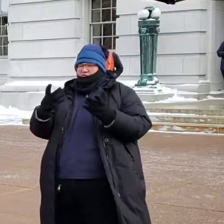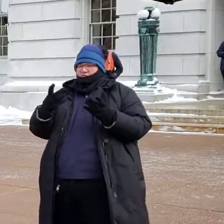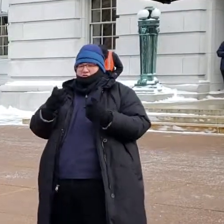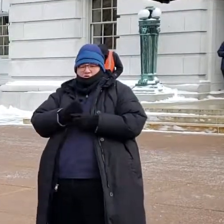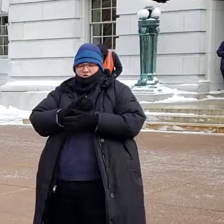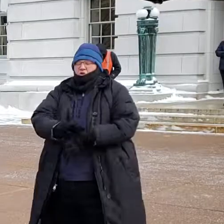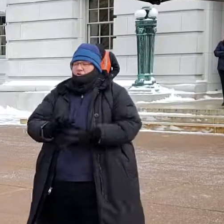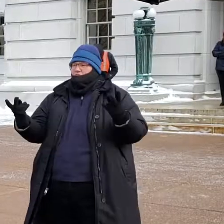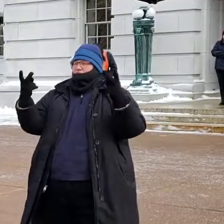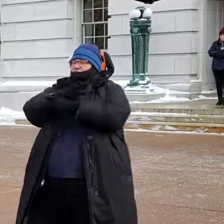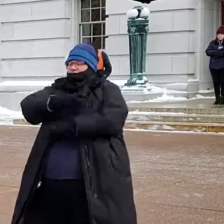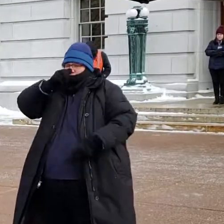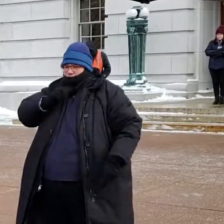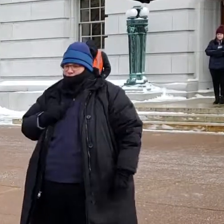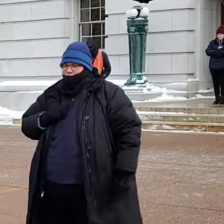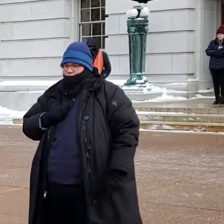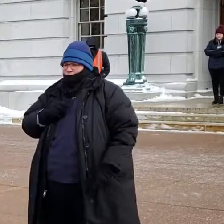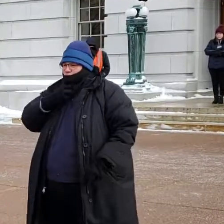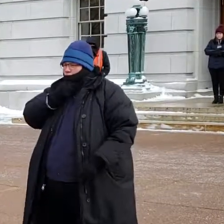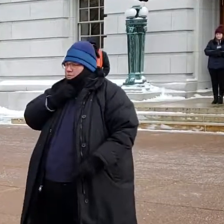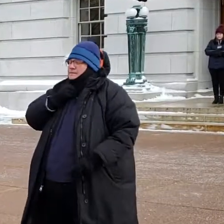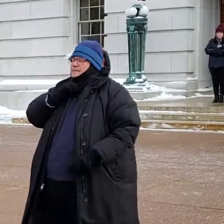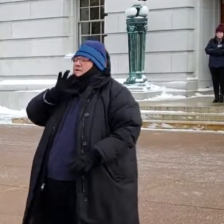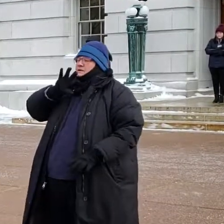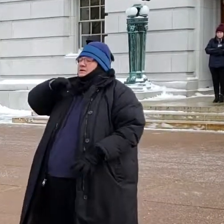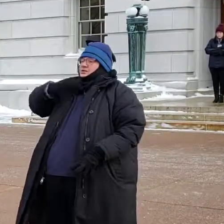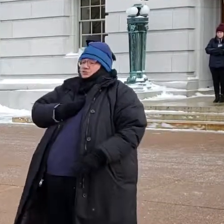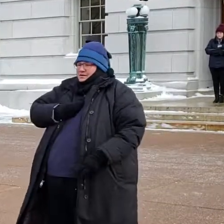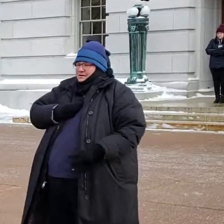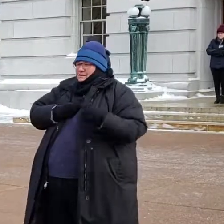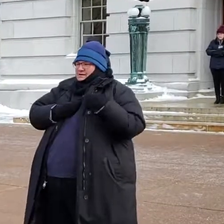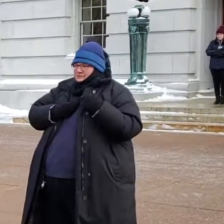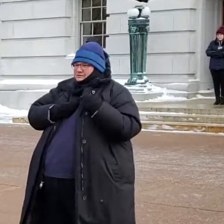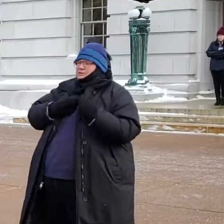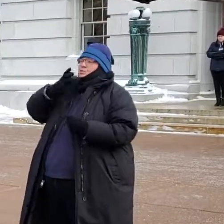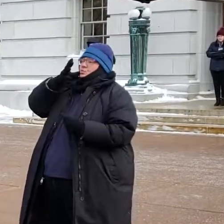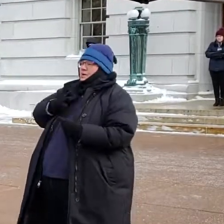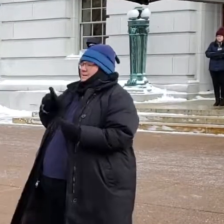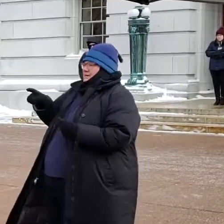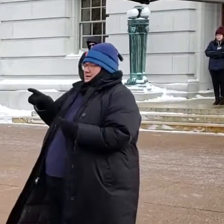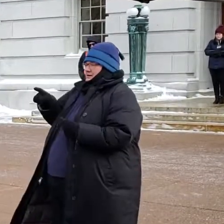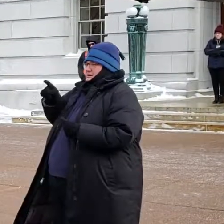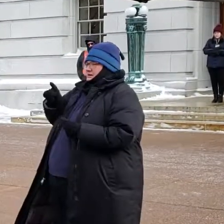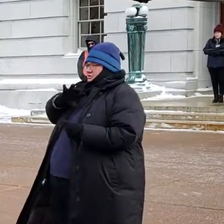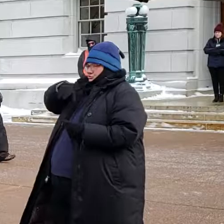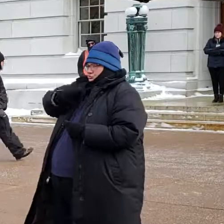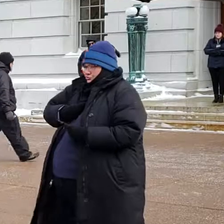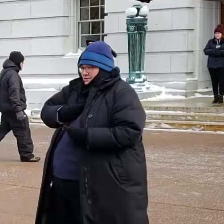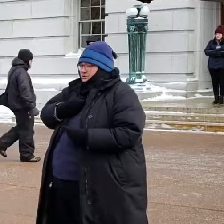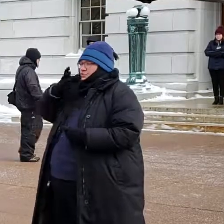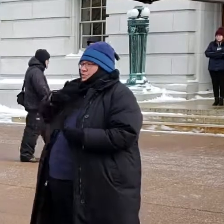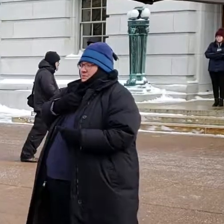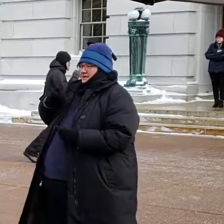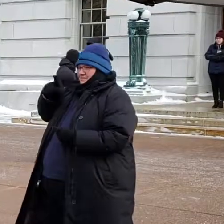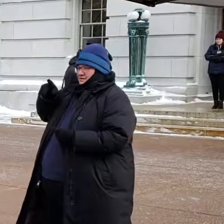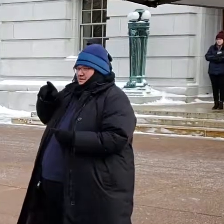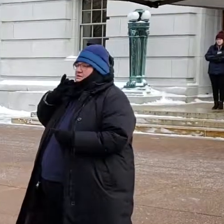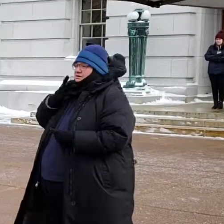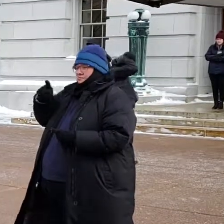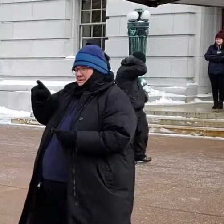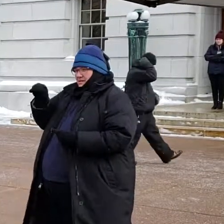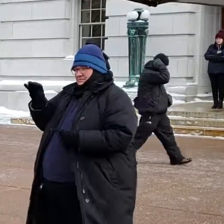whom are trans women of color, murdered in this country. And this number still doesn't